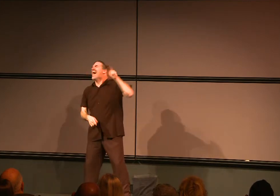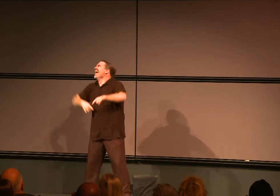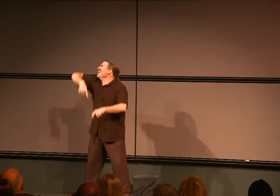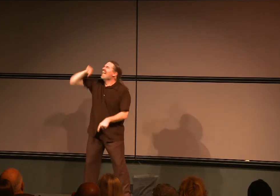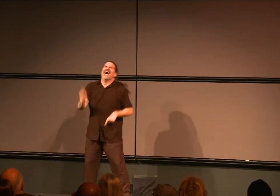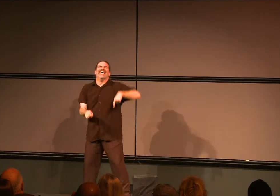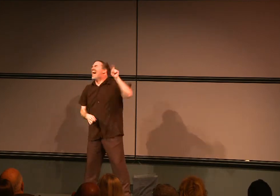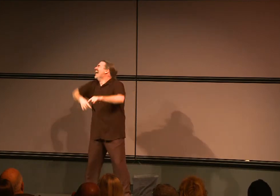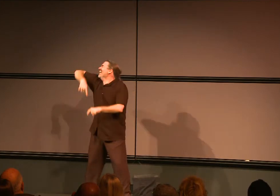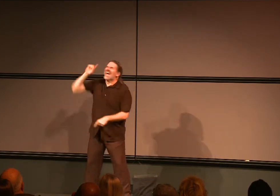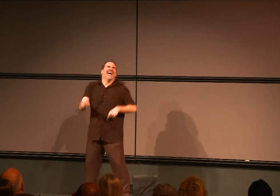Running.